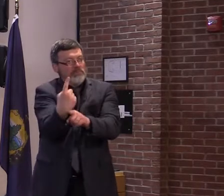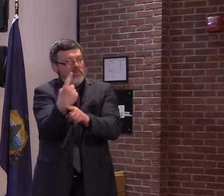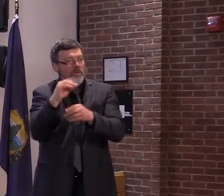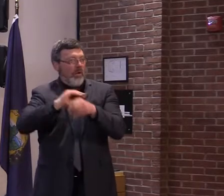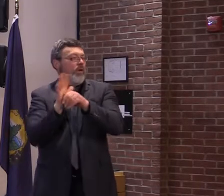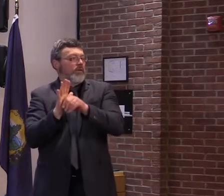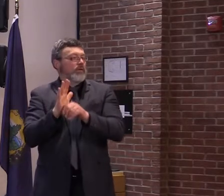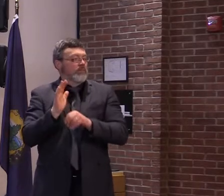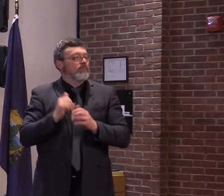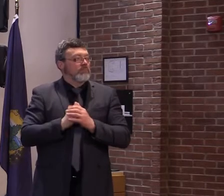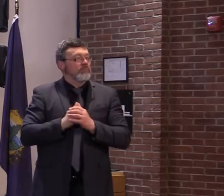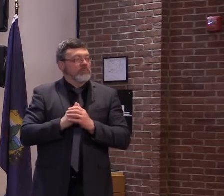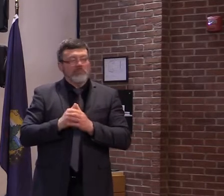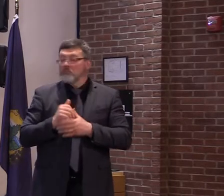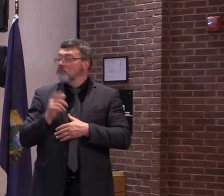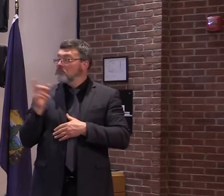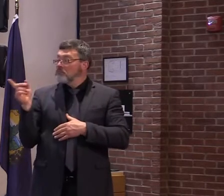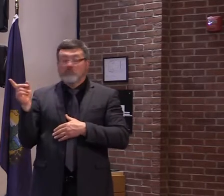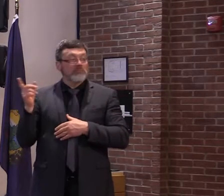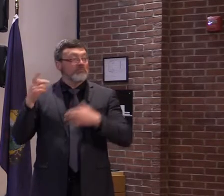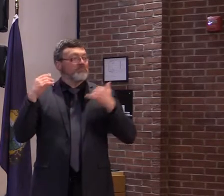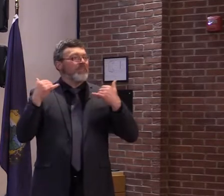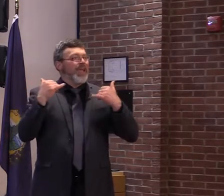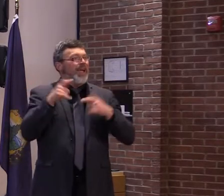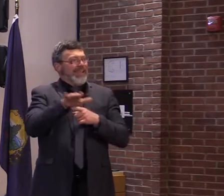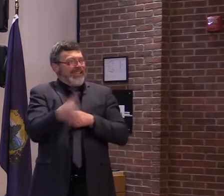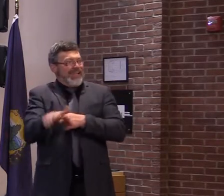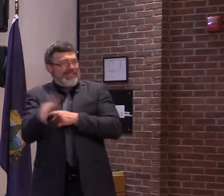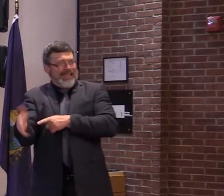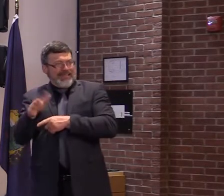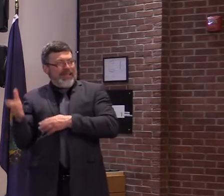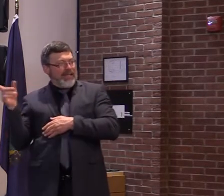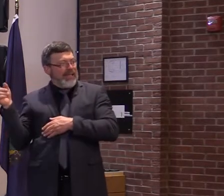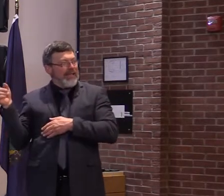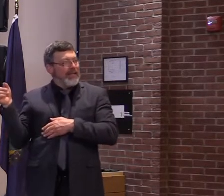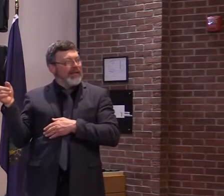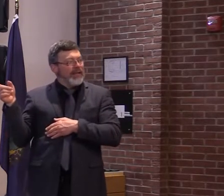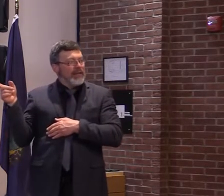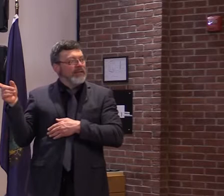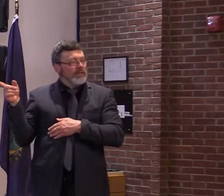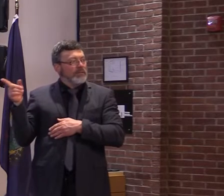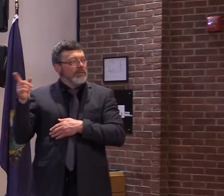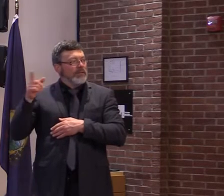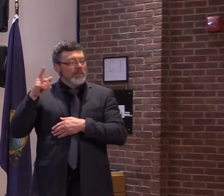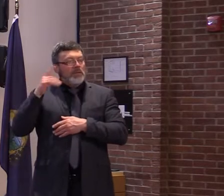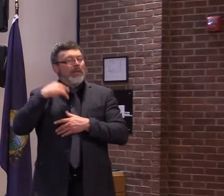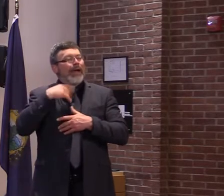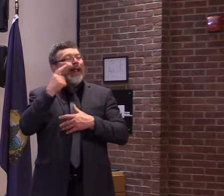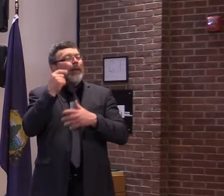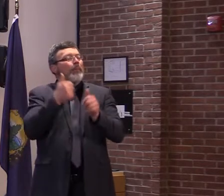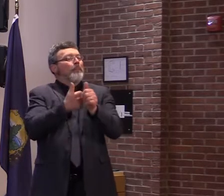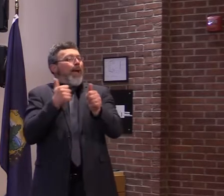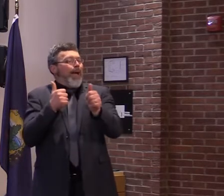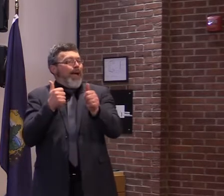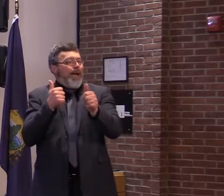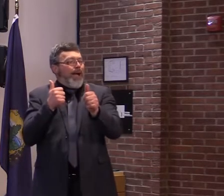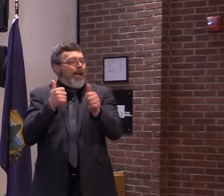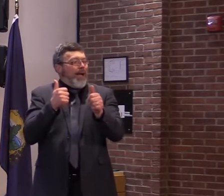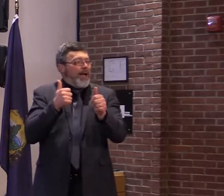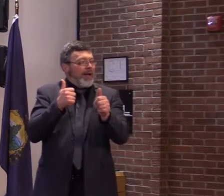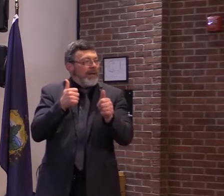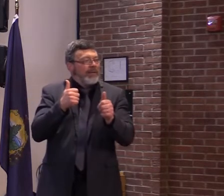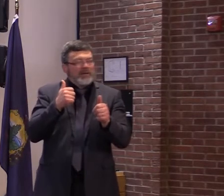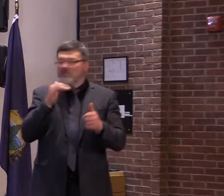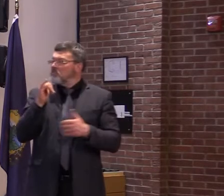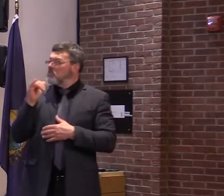And then finally, of course, this is the most lagging indicator, deaths, and we continue to track this very closely.